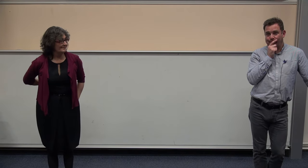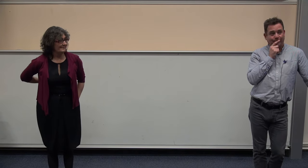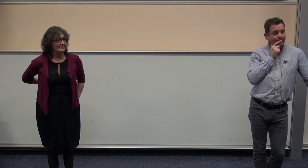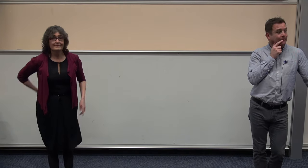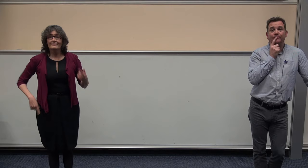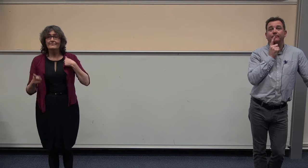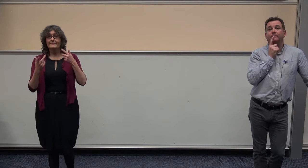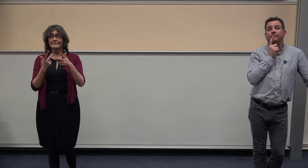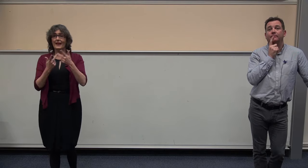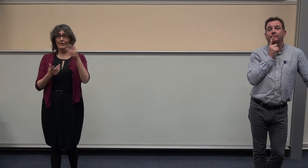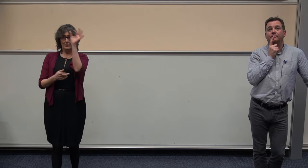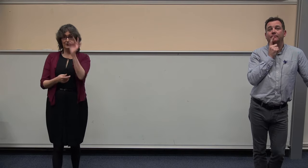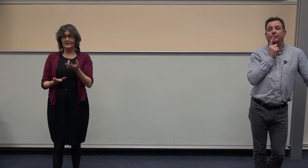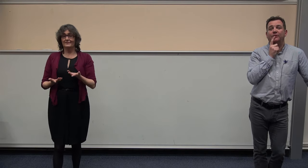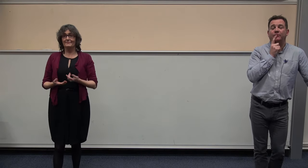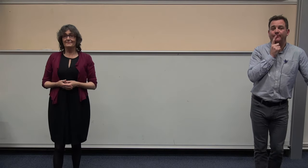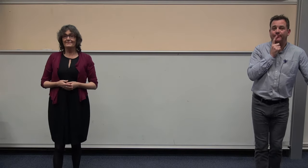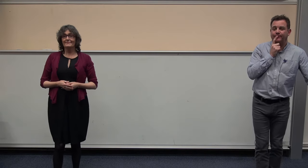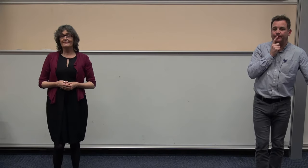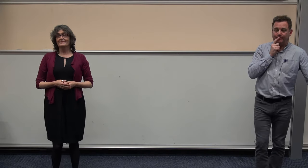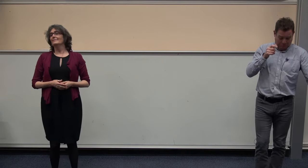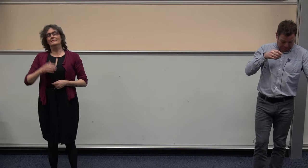Any other questions? Rachel.